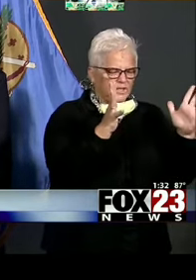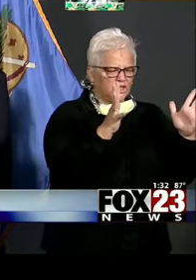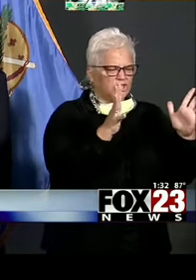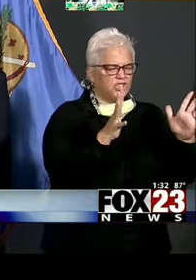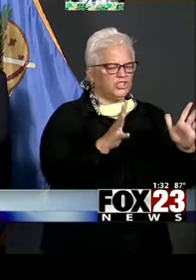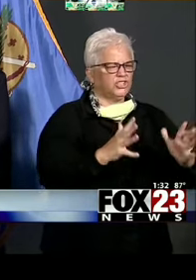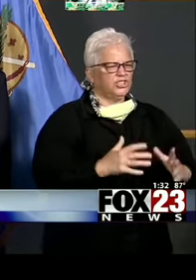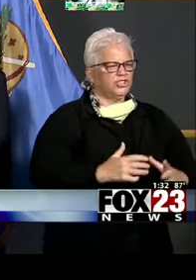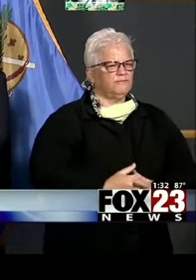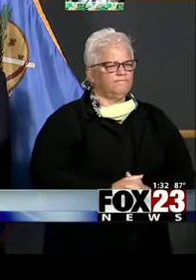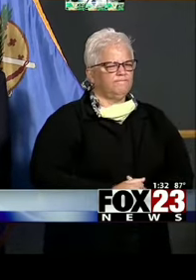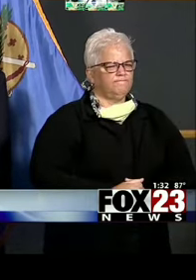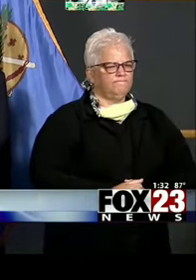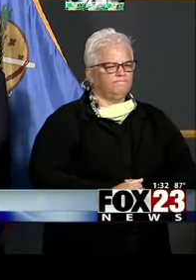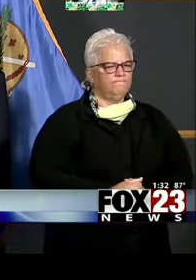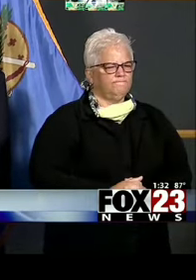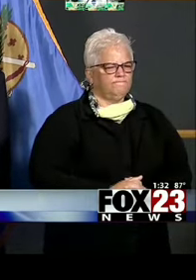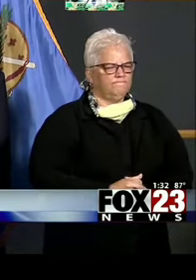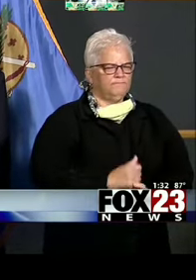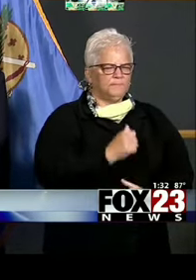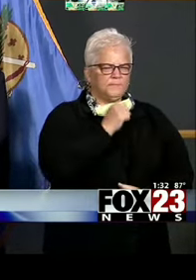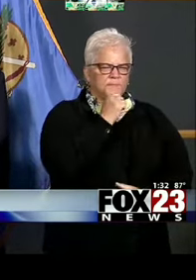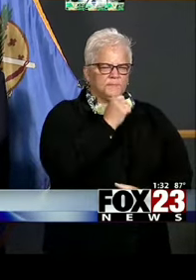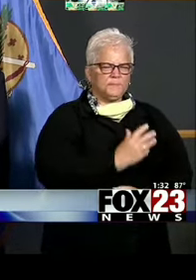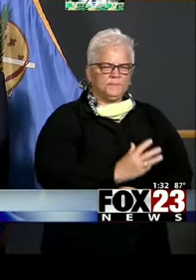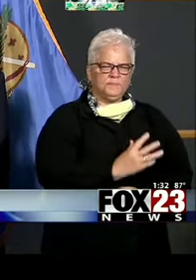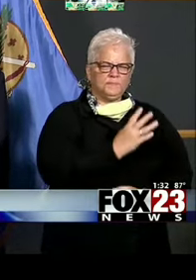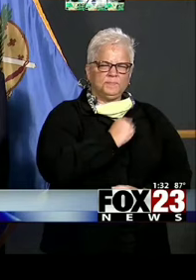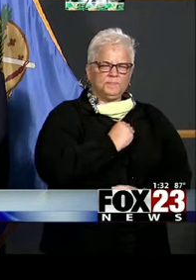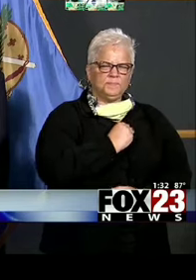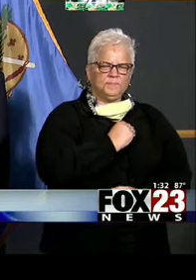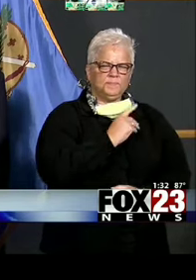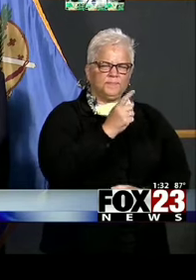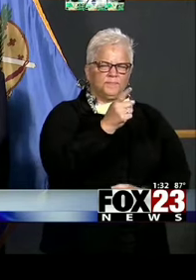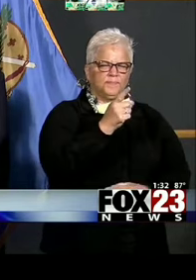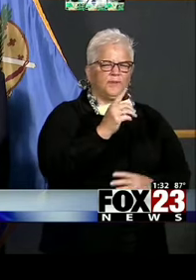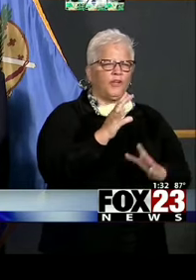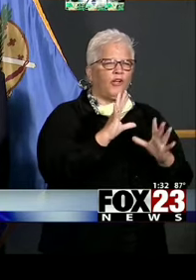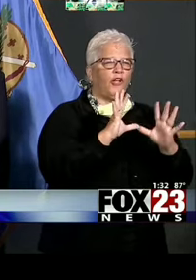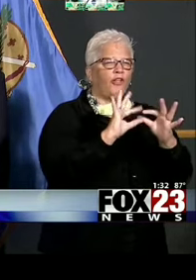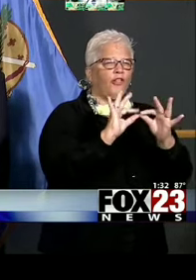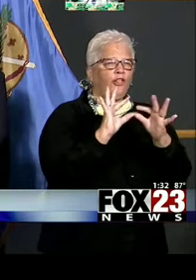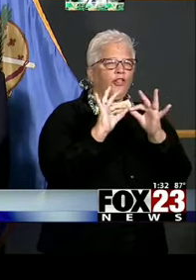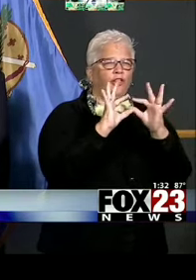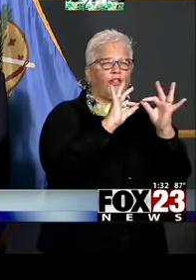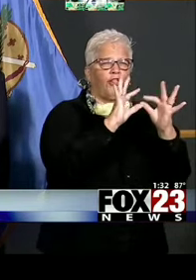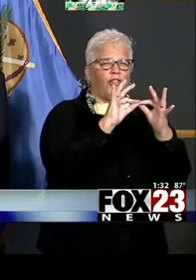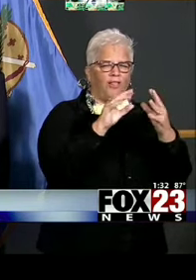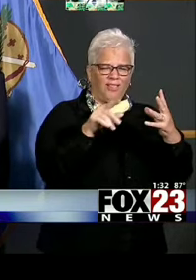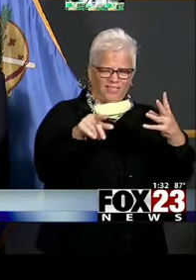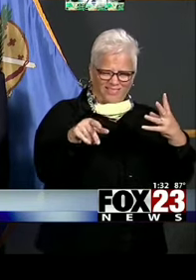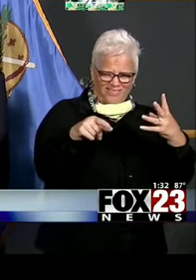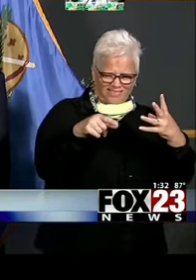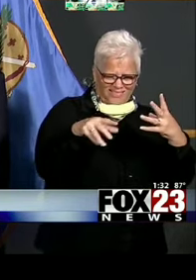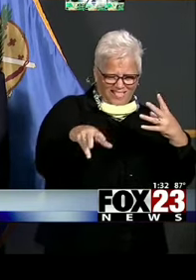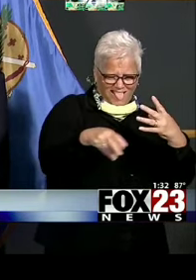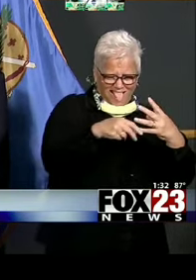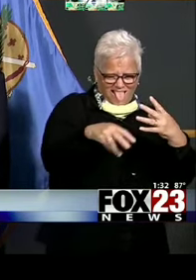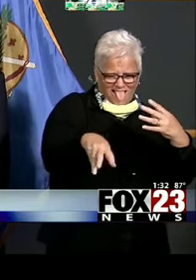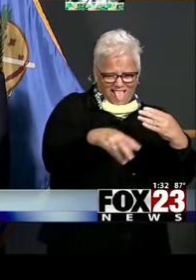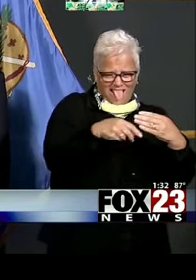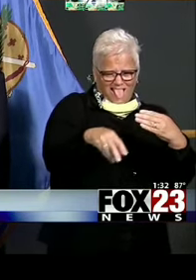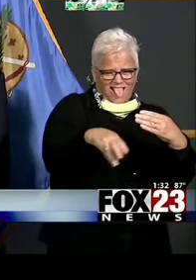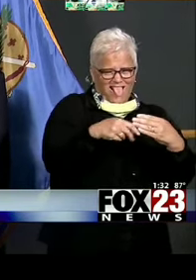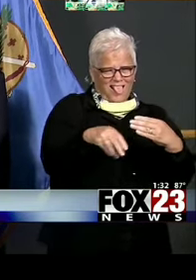Police Sergeant Craig Johnson stopped to back Zarkeshan up. Zarkeshan told Ware to get out of the car because it was going to be towed, but police say